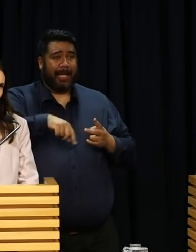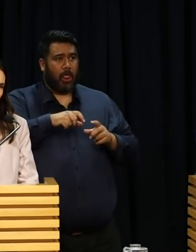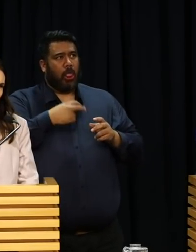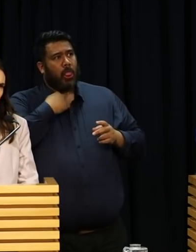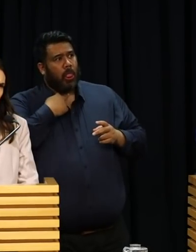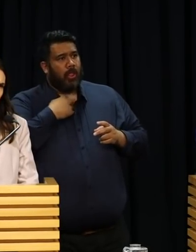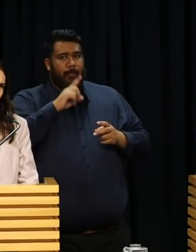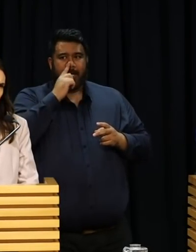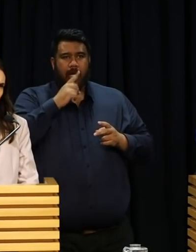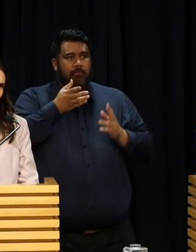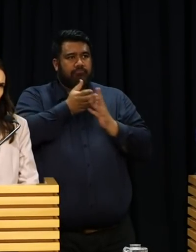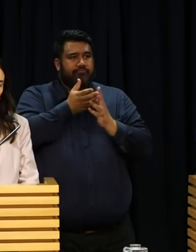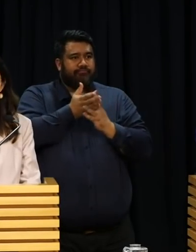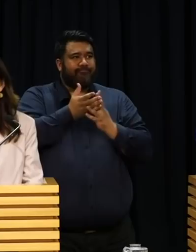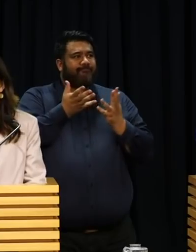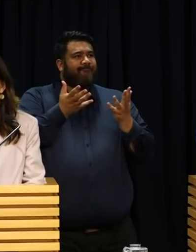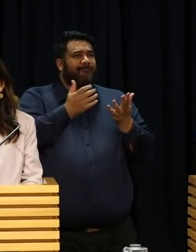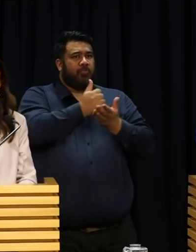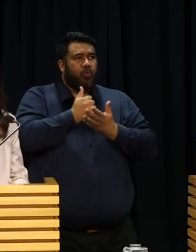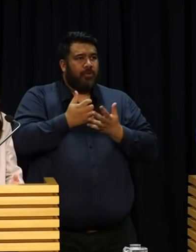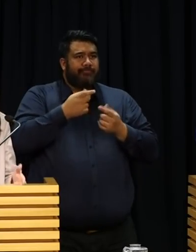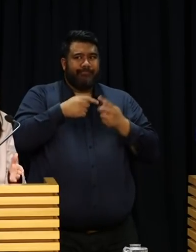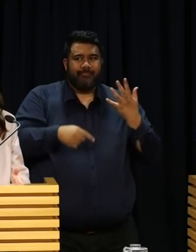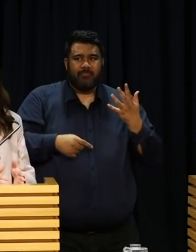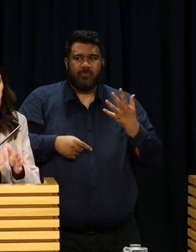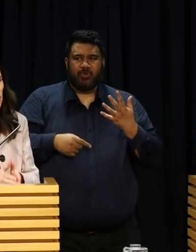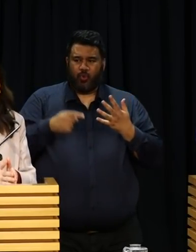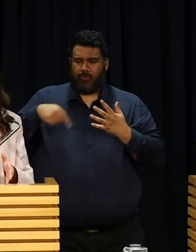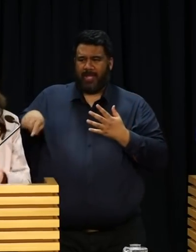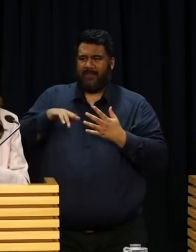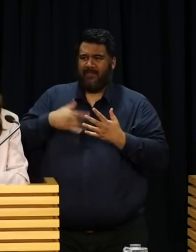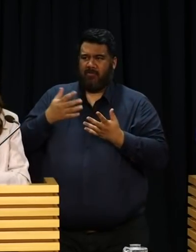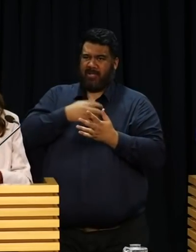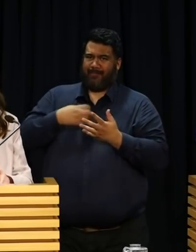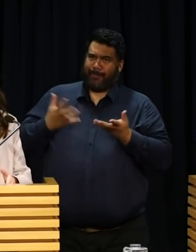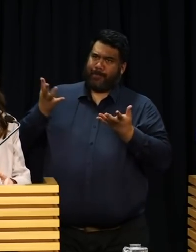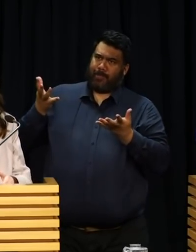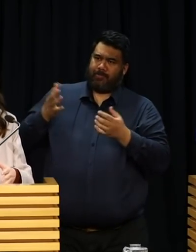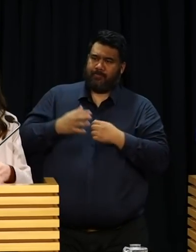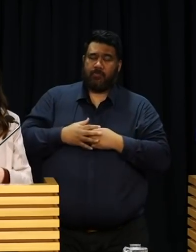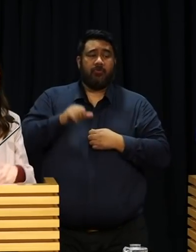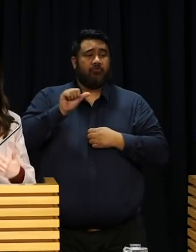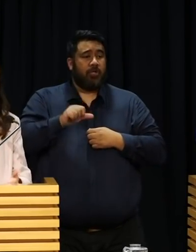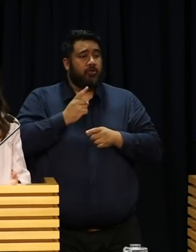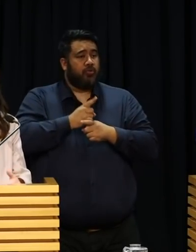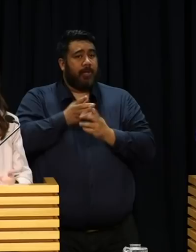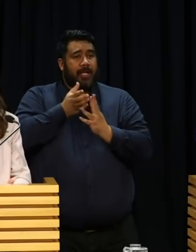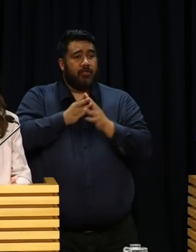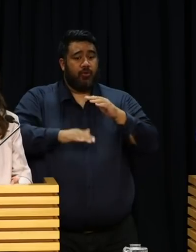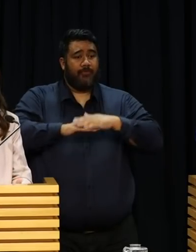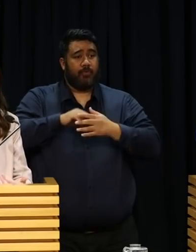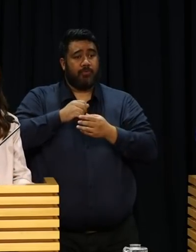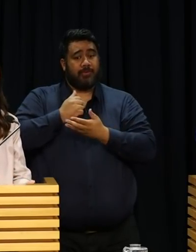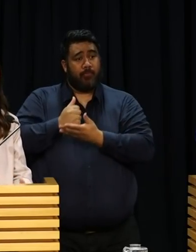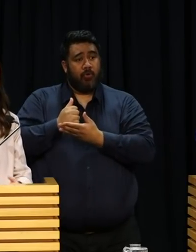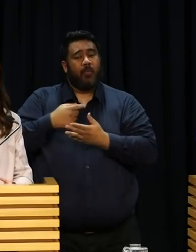to full support. Yeah, and so on the stranded here and access to full support, that actually has been something that we've worked